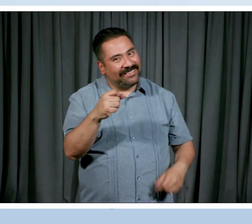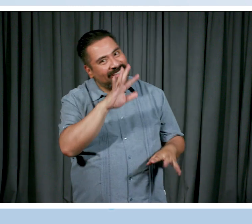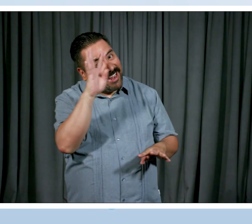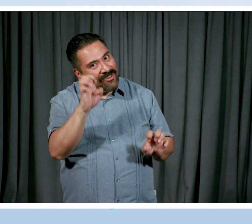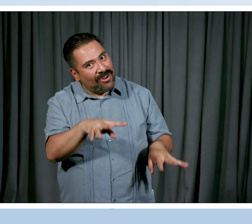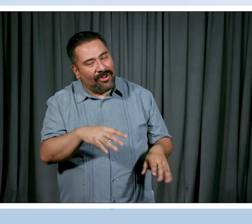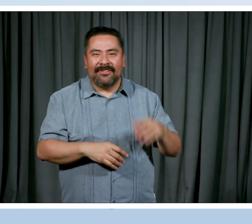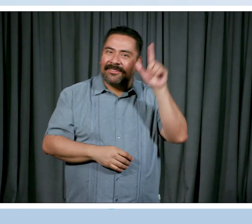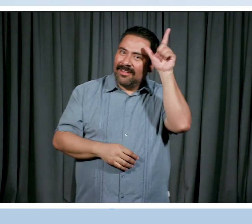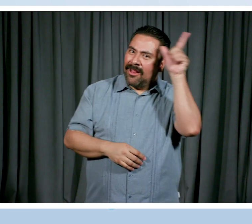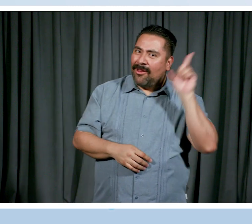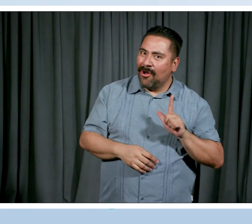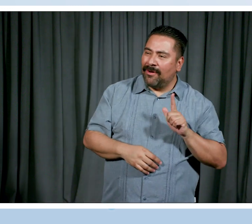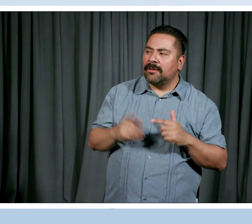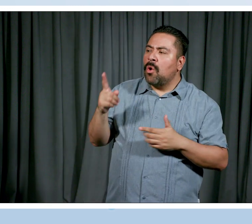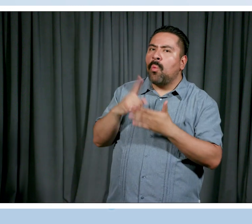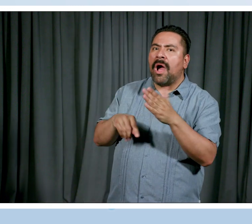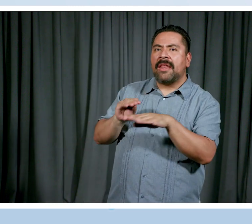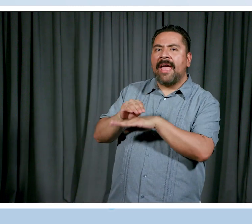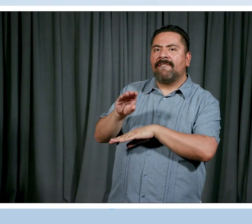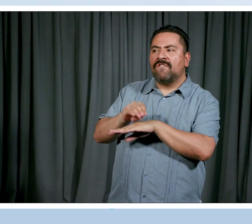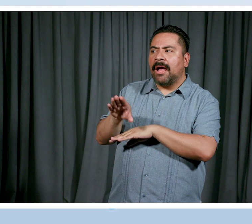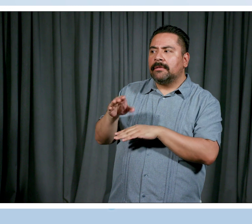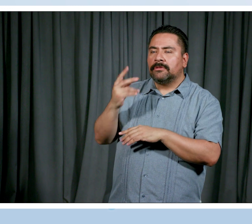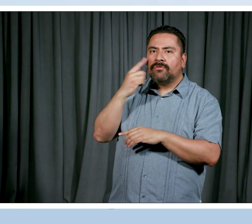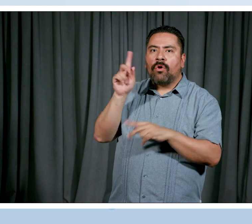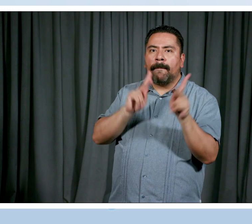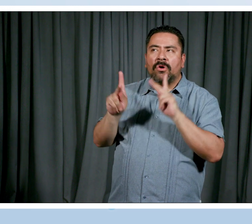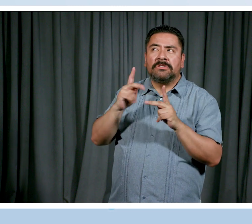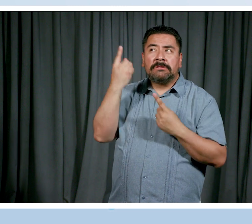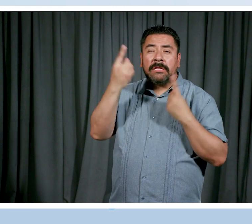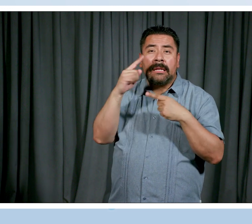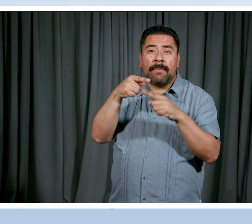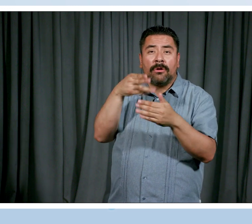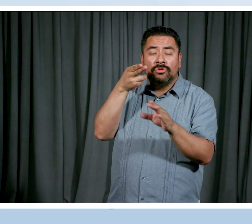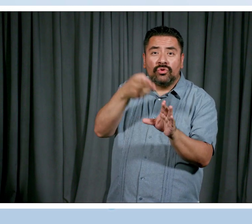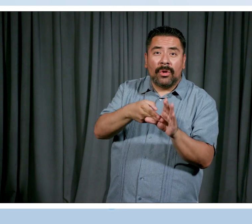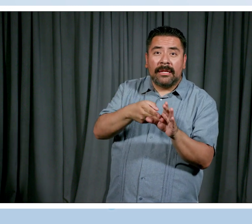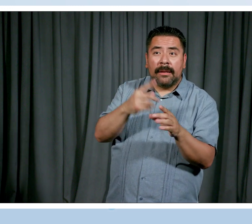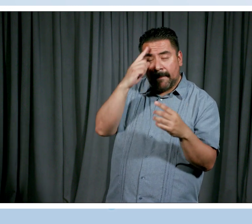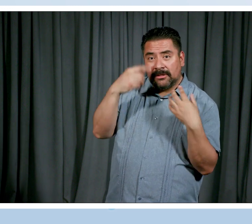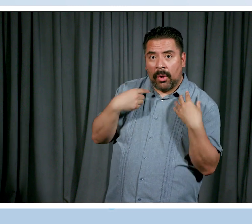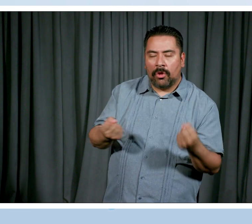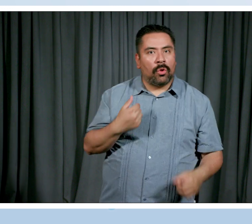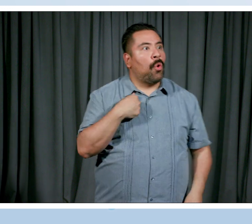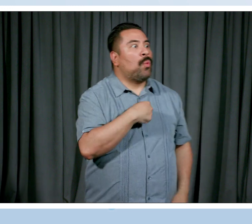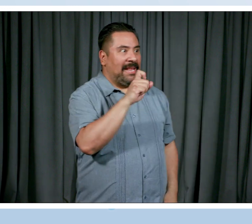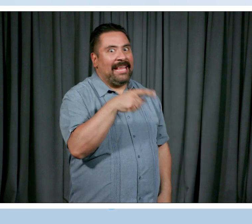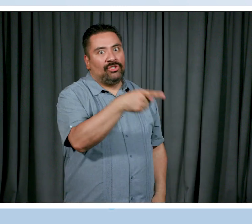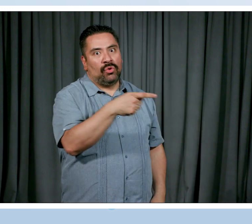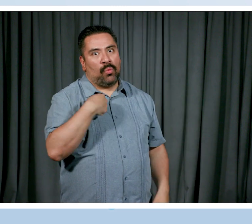And also, what advice would you give to someone who is considering a career in the field of mental health? We need you. We're